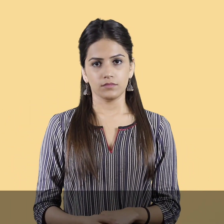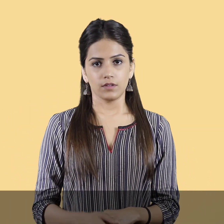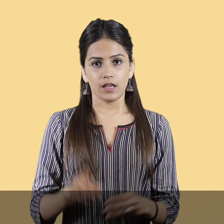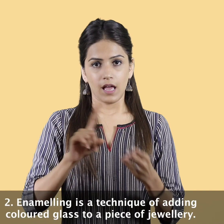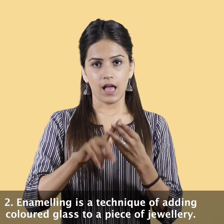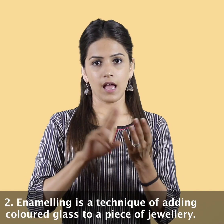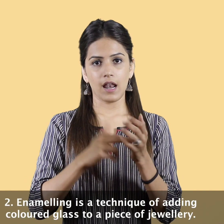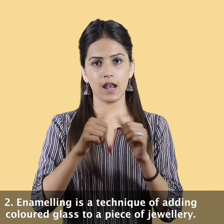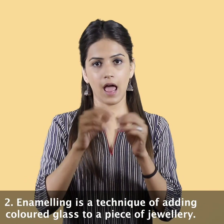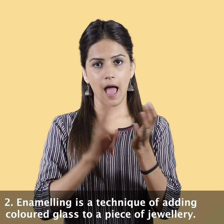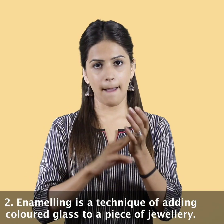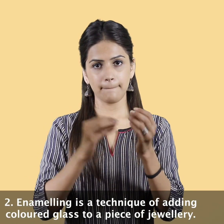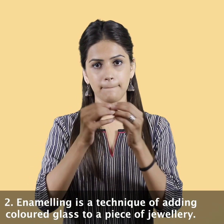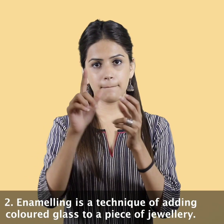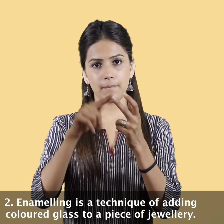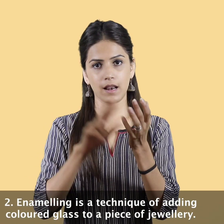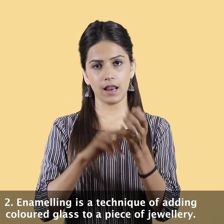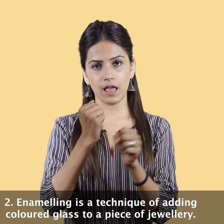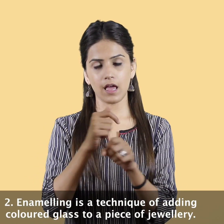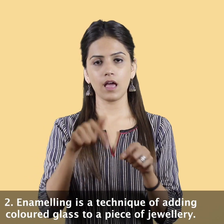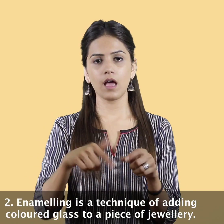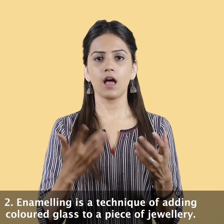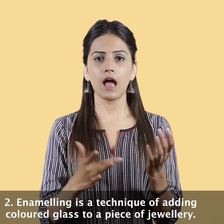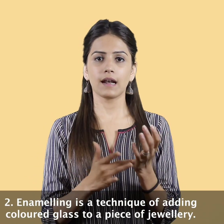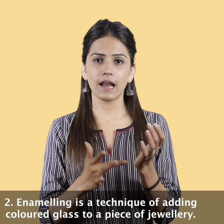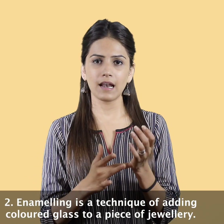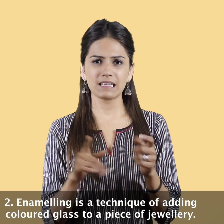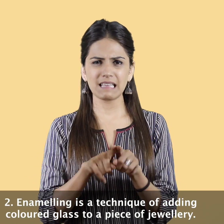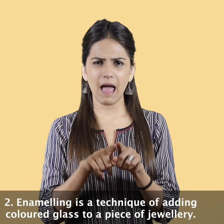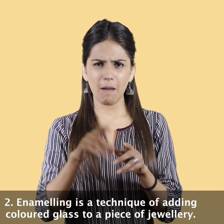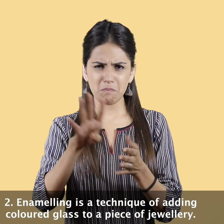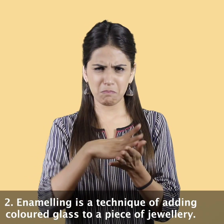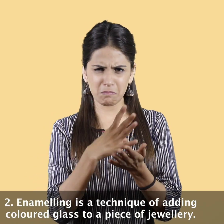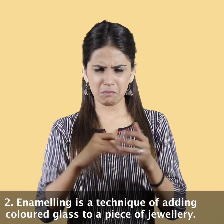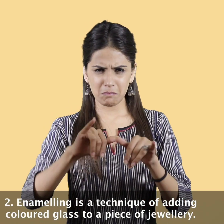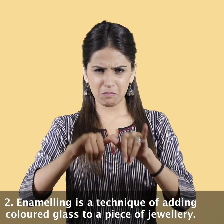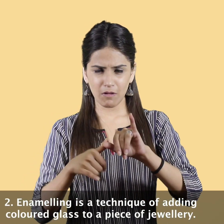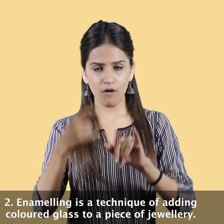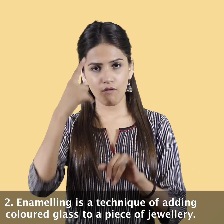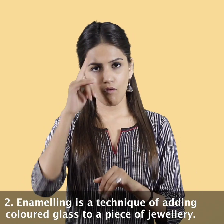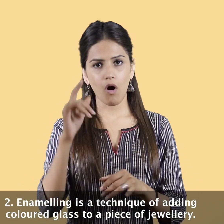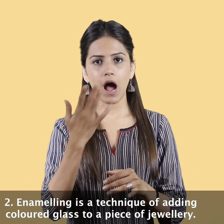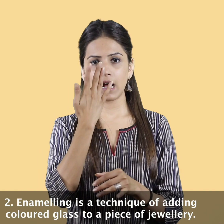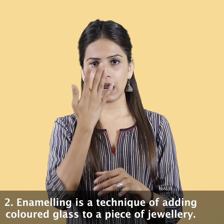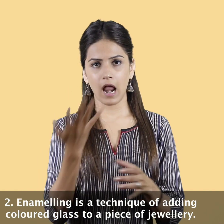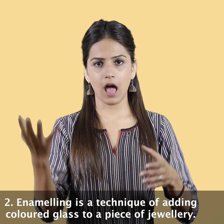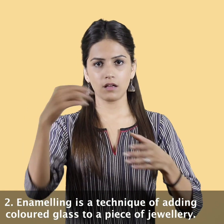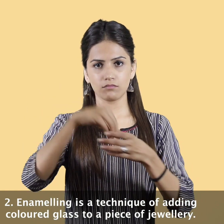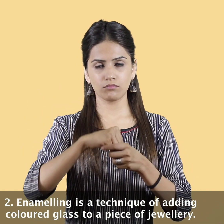Number 2. Enamelling is a technique of adding colored glass to a piece of jewelry.